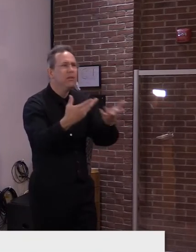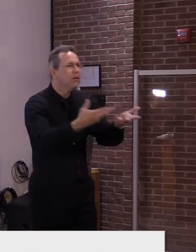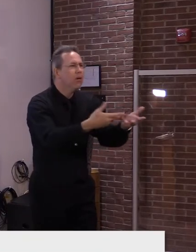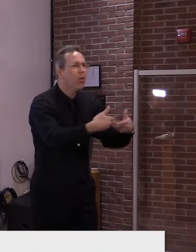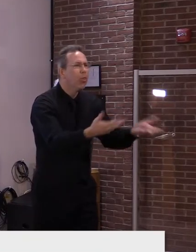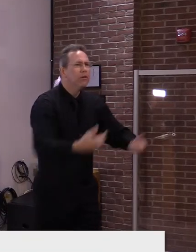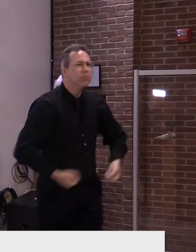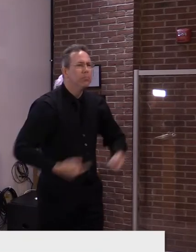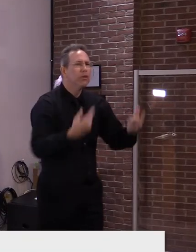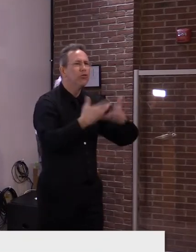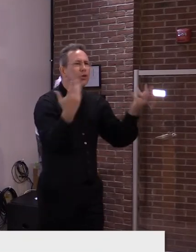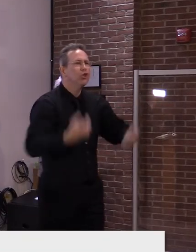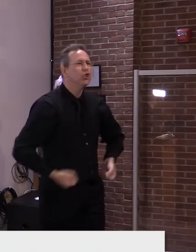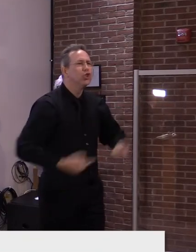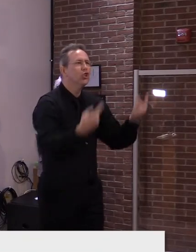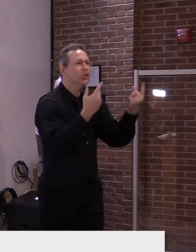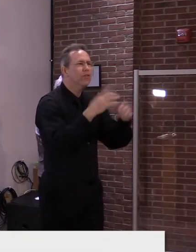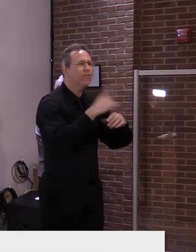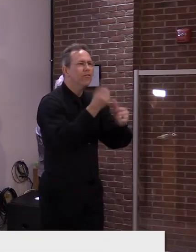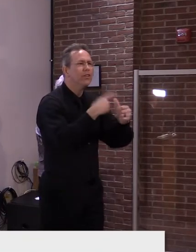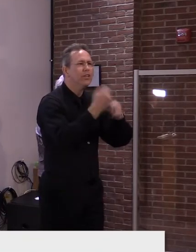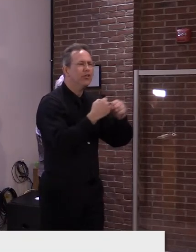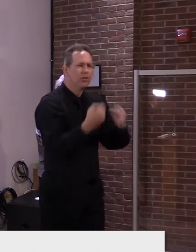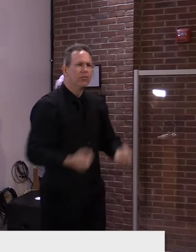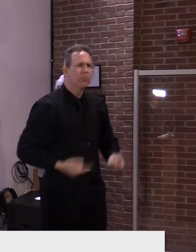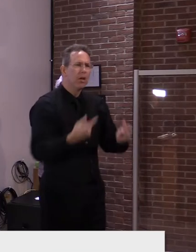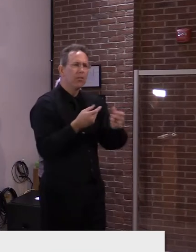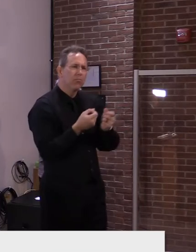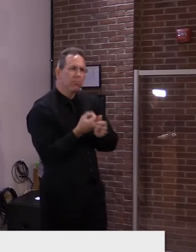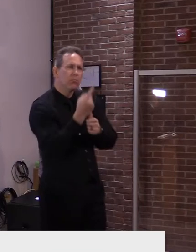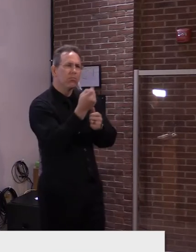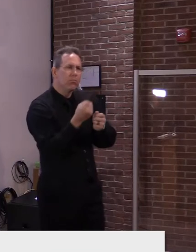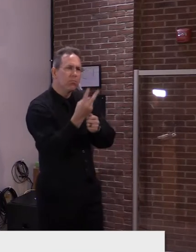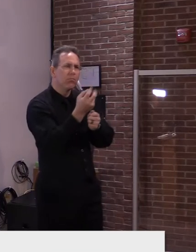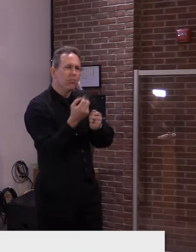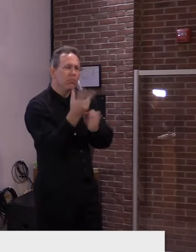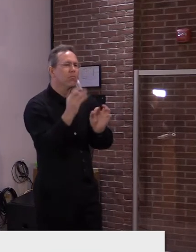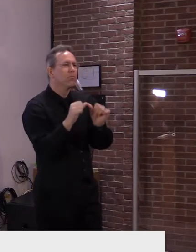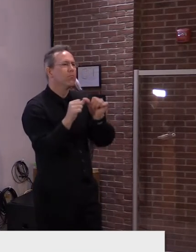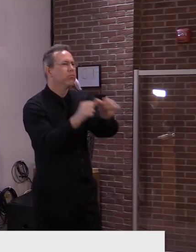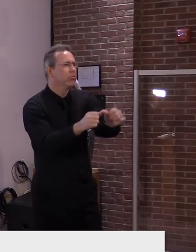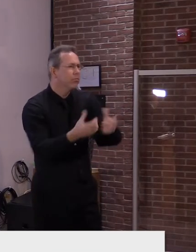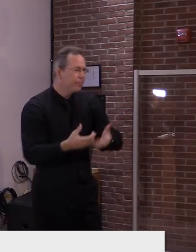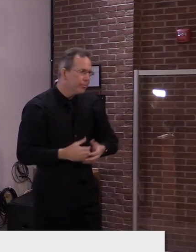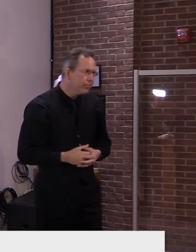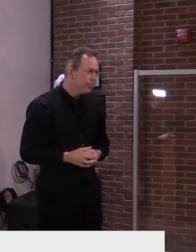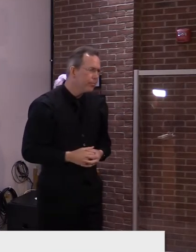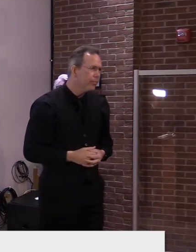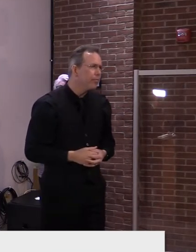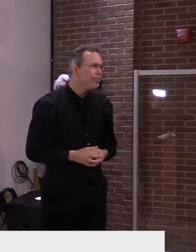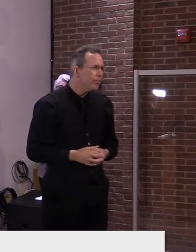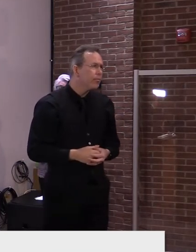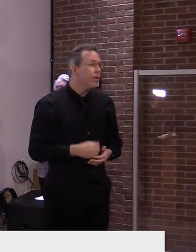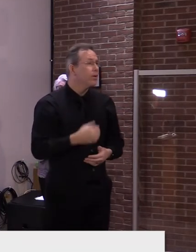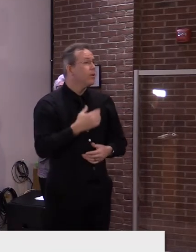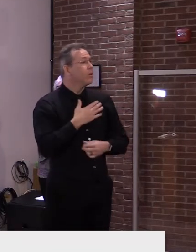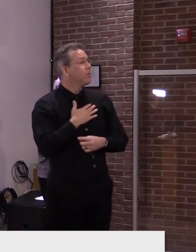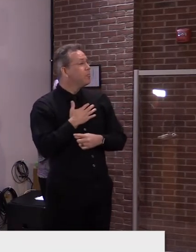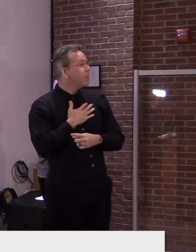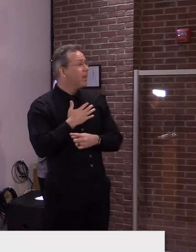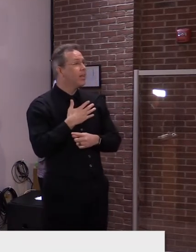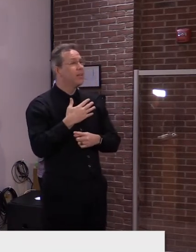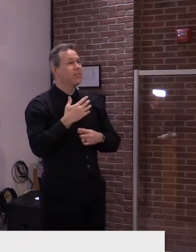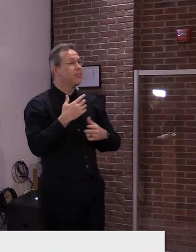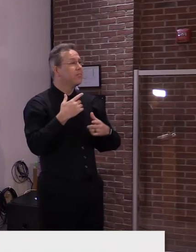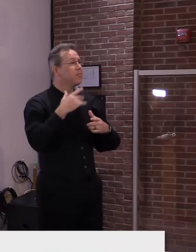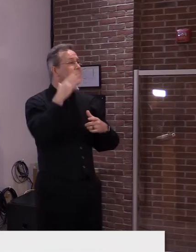again, I acknowledge during the budget address that we were using what we knew at the time, and that we knew that there